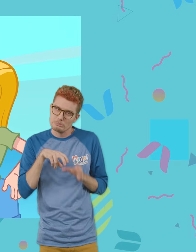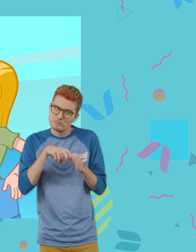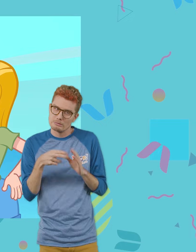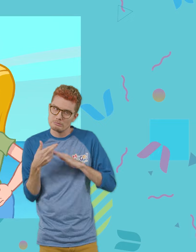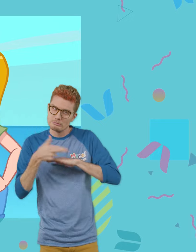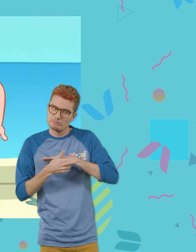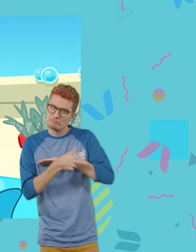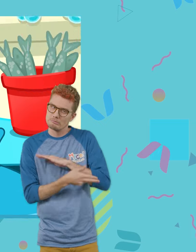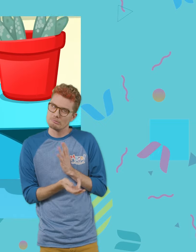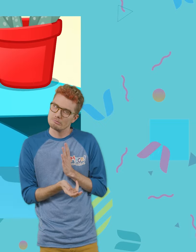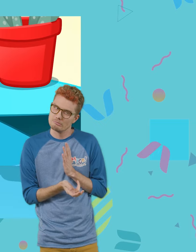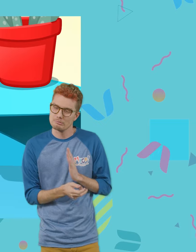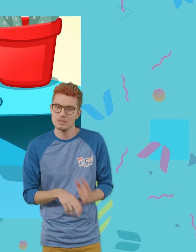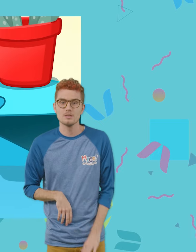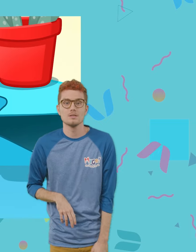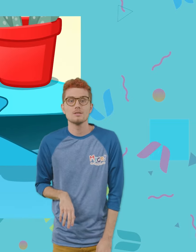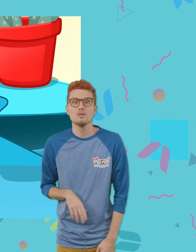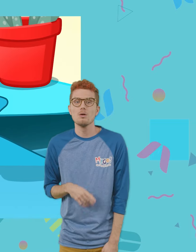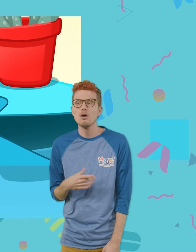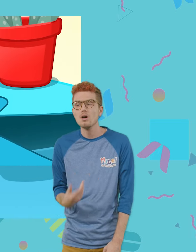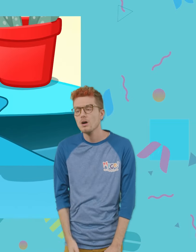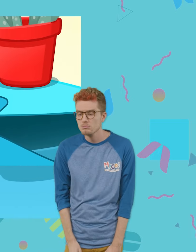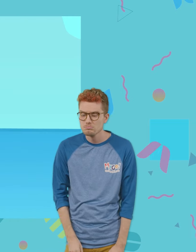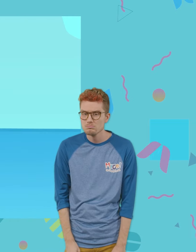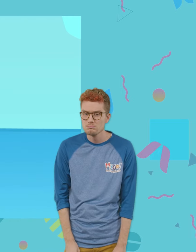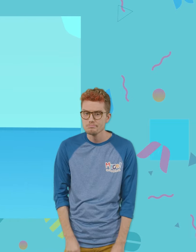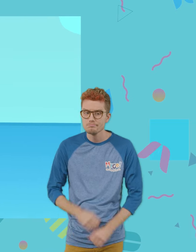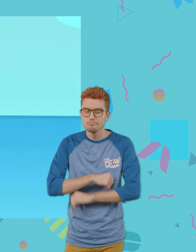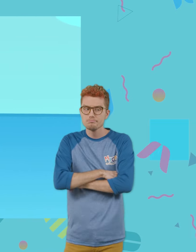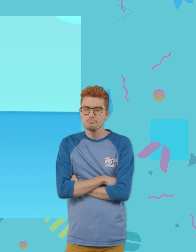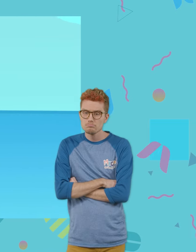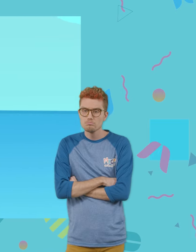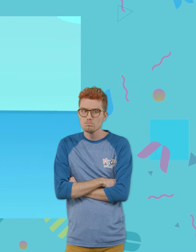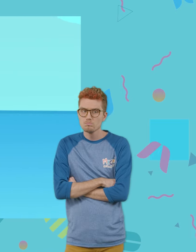way too big to ride this dolphin.